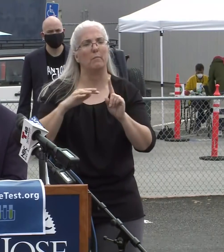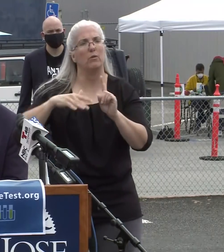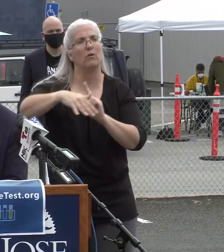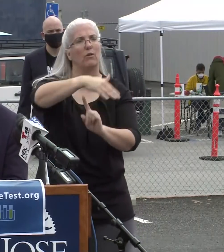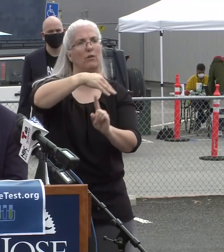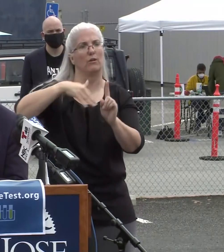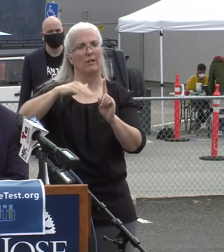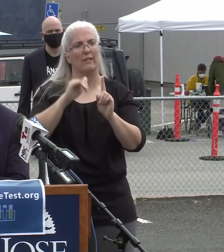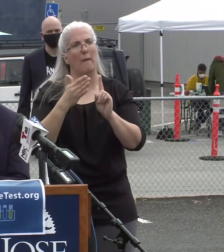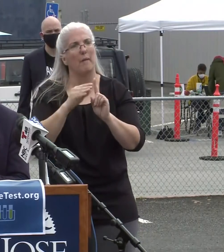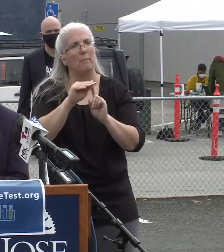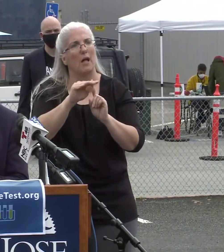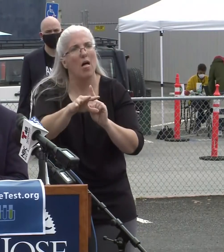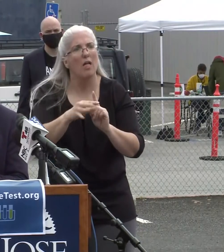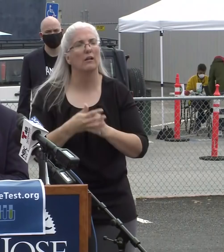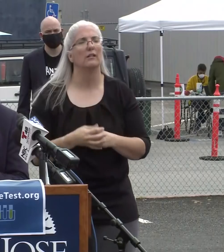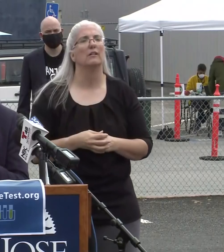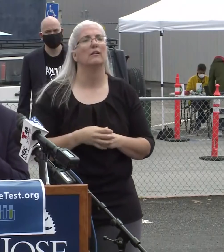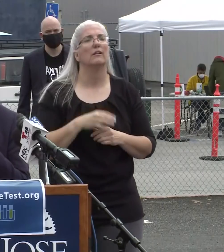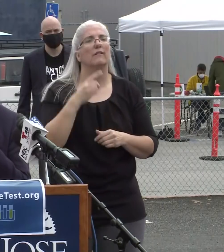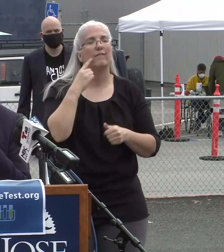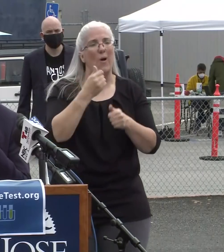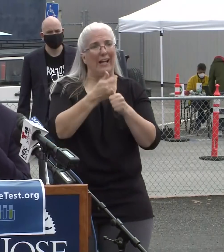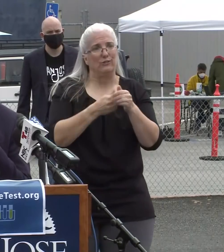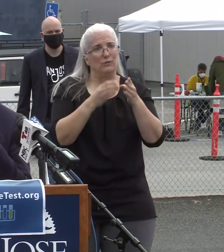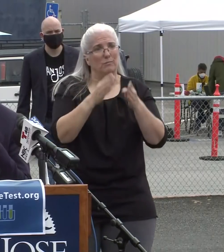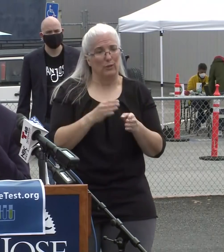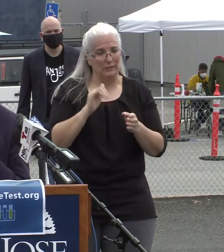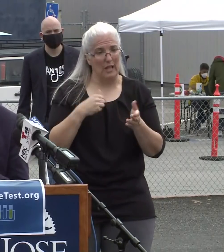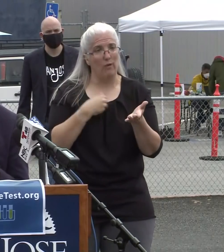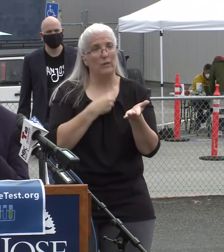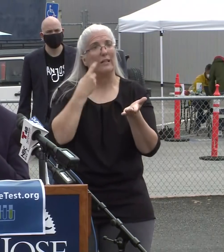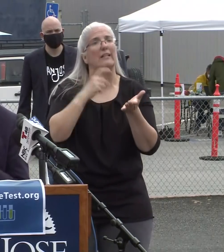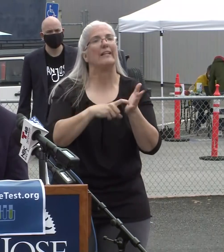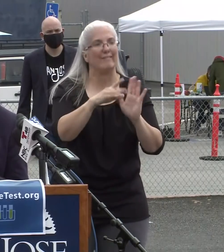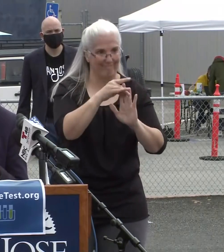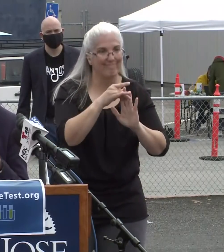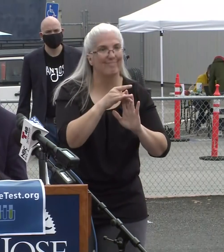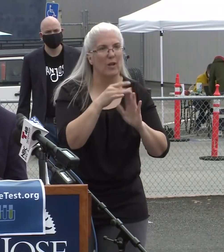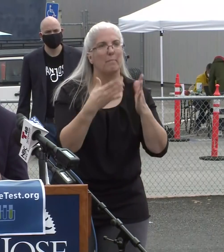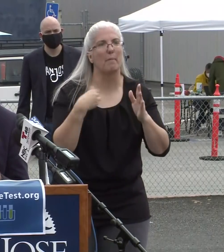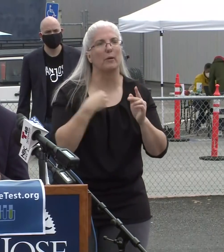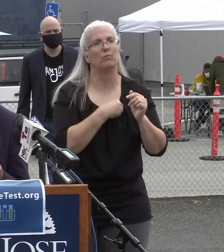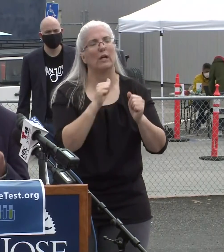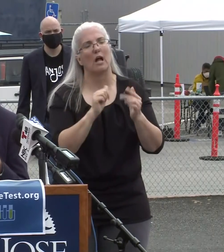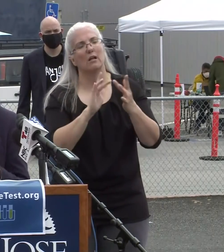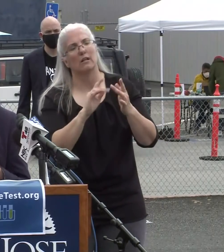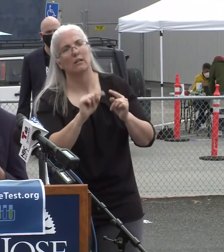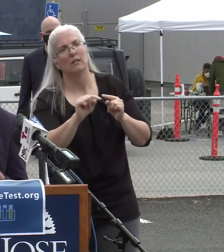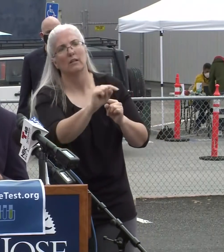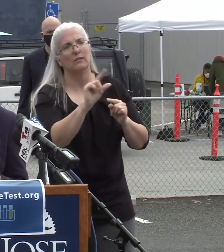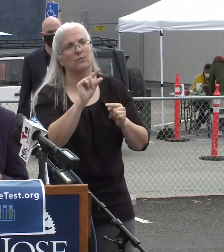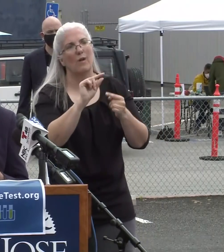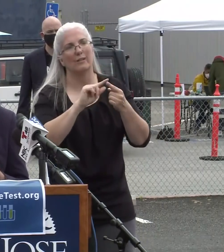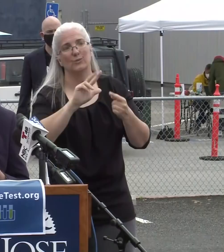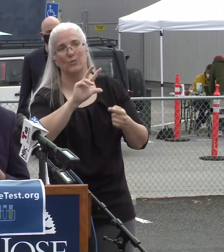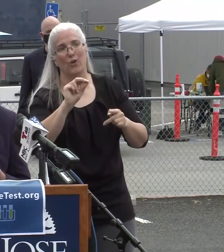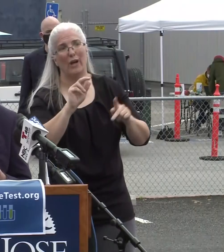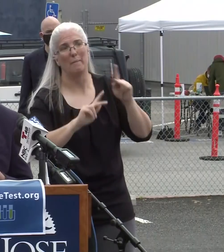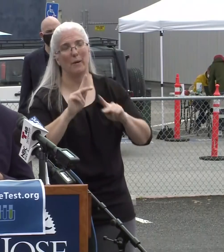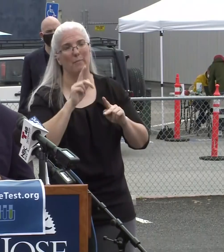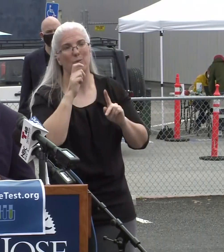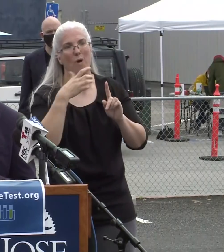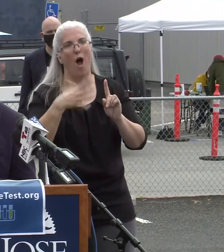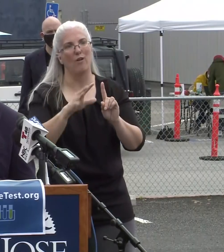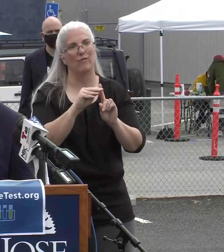every case that we identify, there are probably 20 to 40 people that came into contact with that